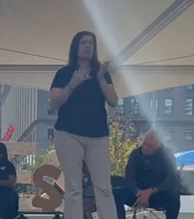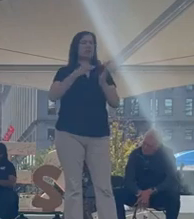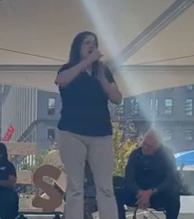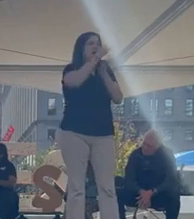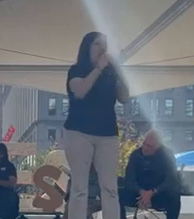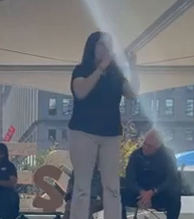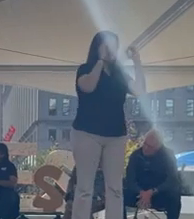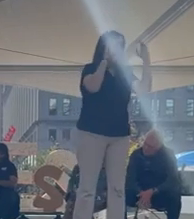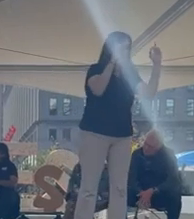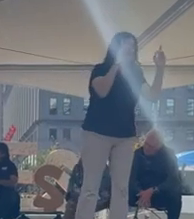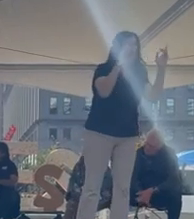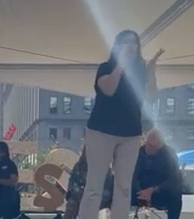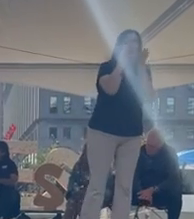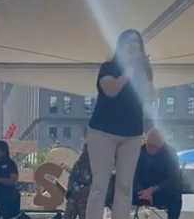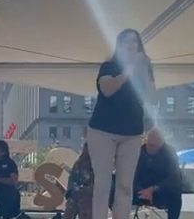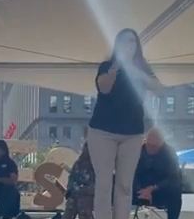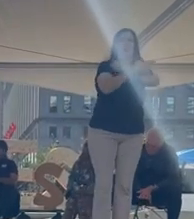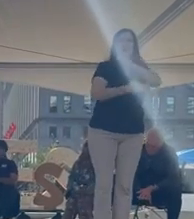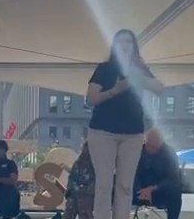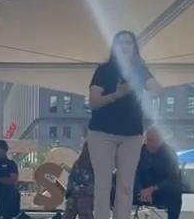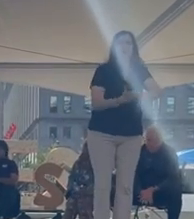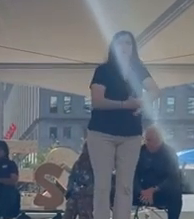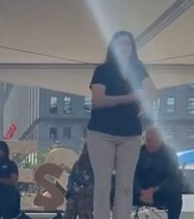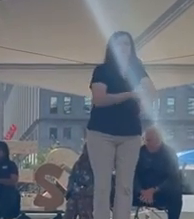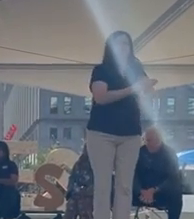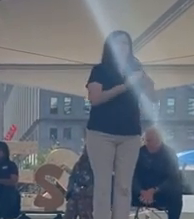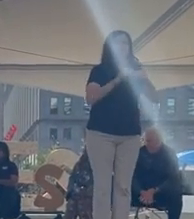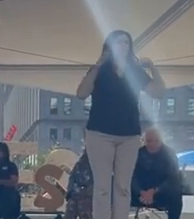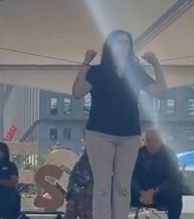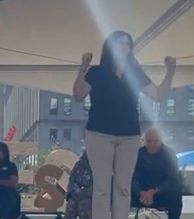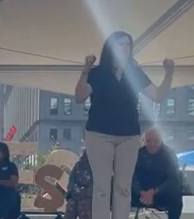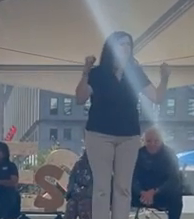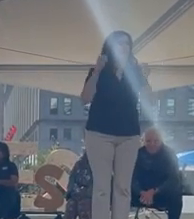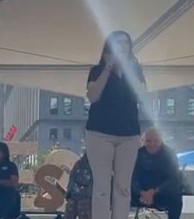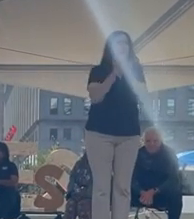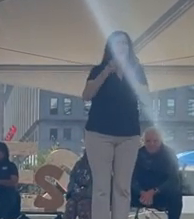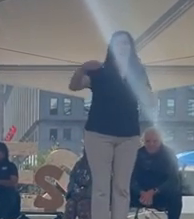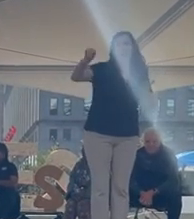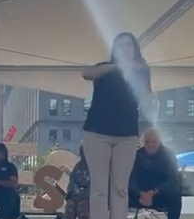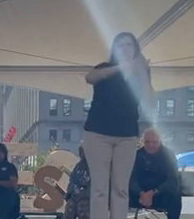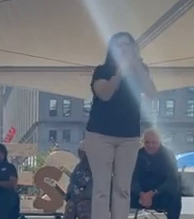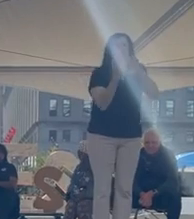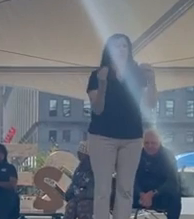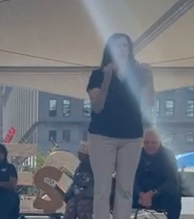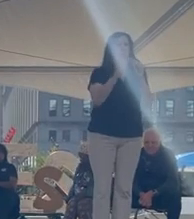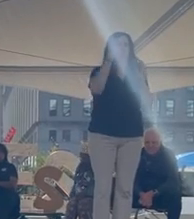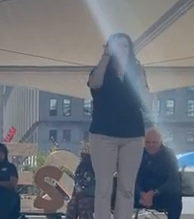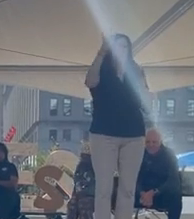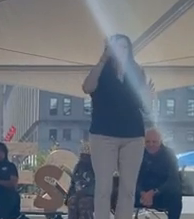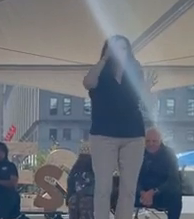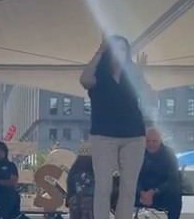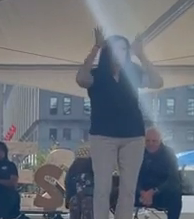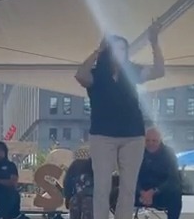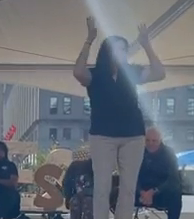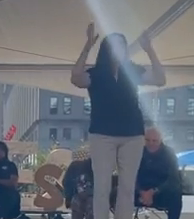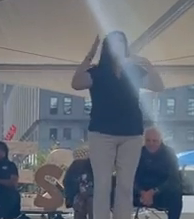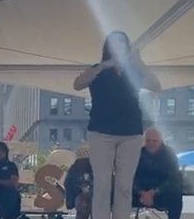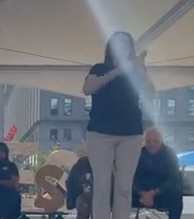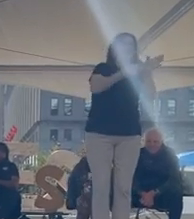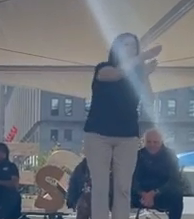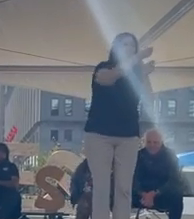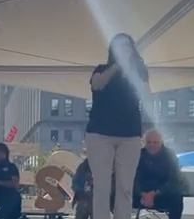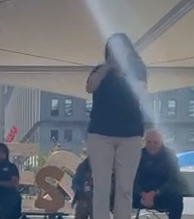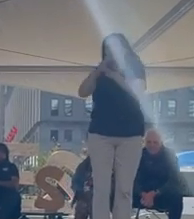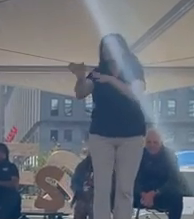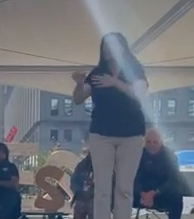our country stronger. They make us a country of innovators, and no matter what their chosen field,